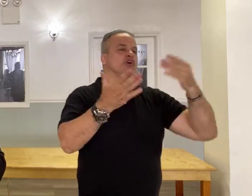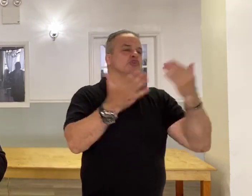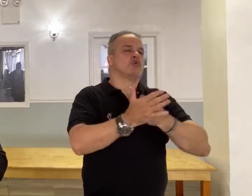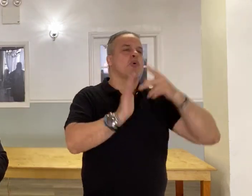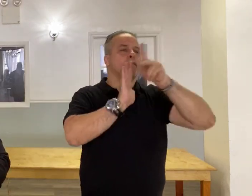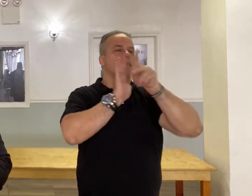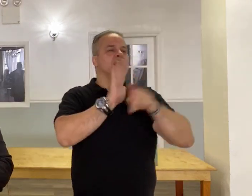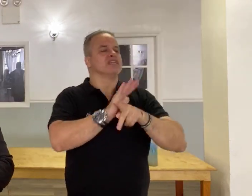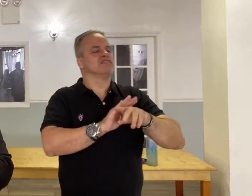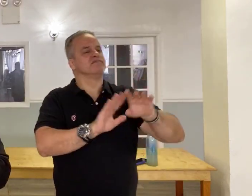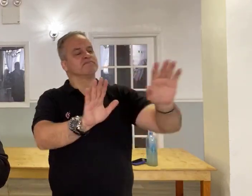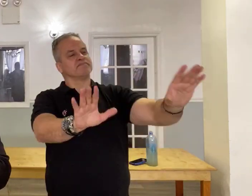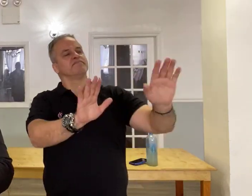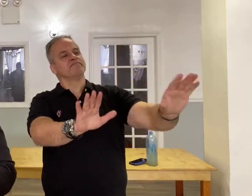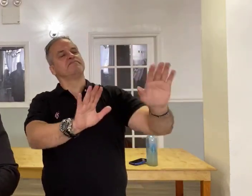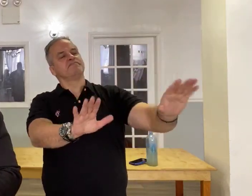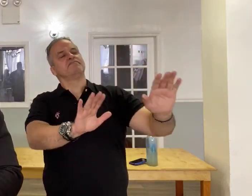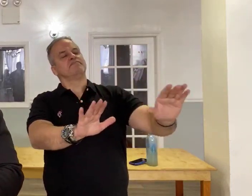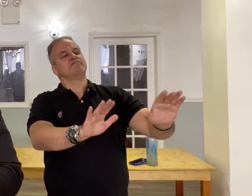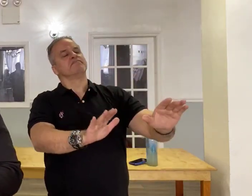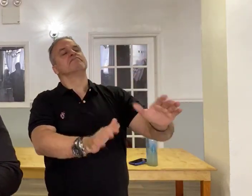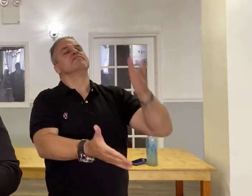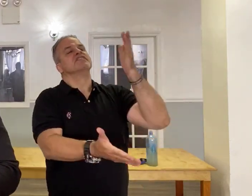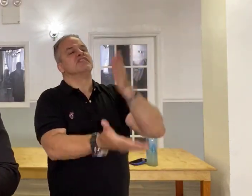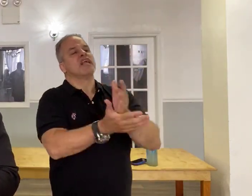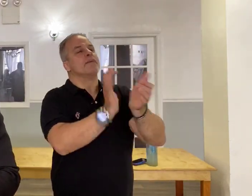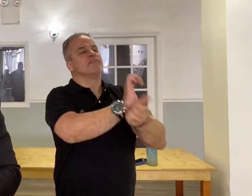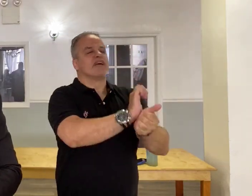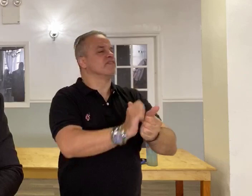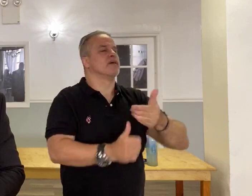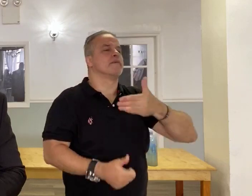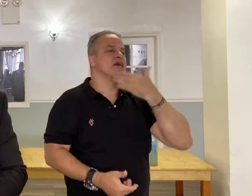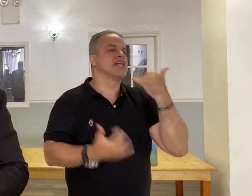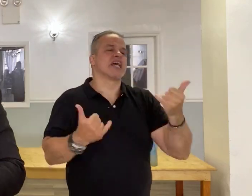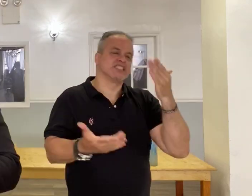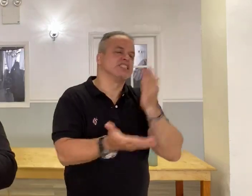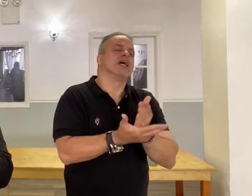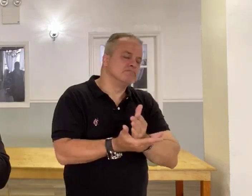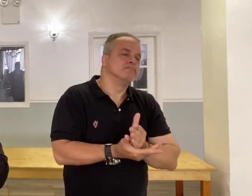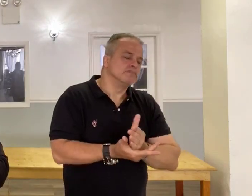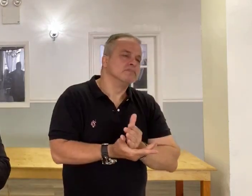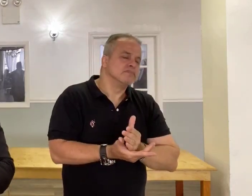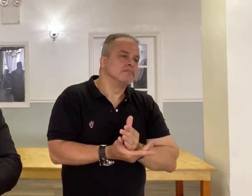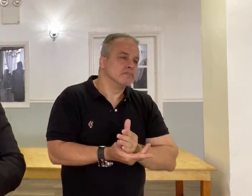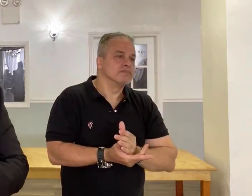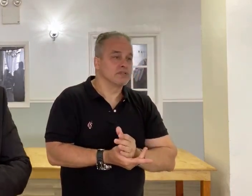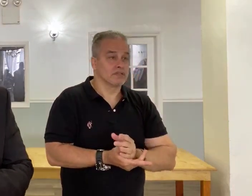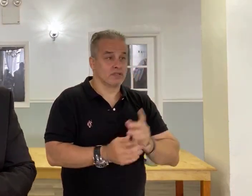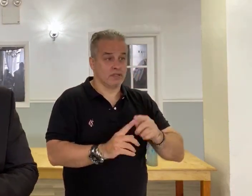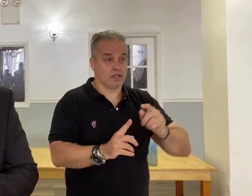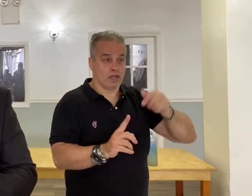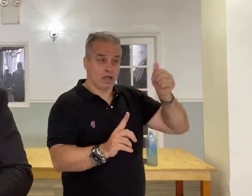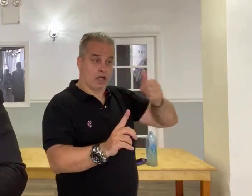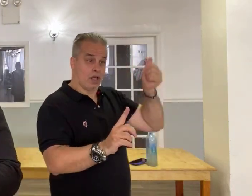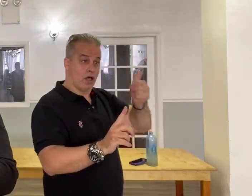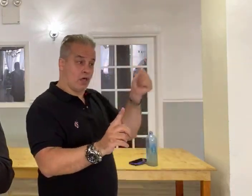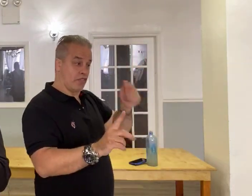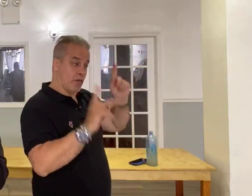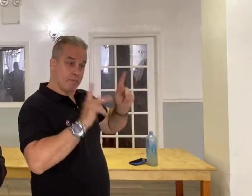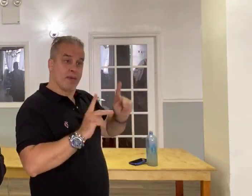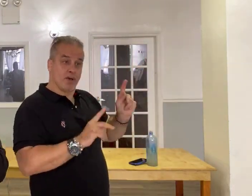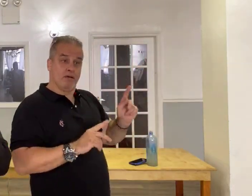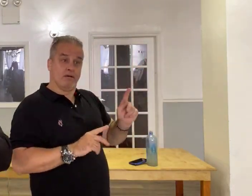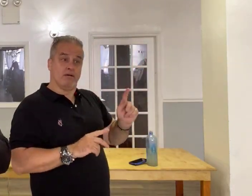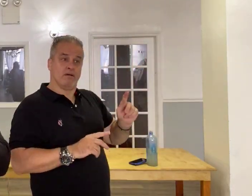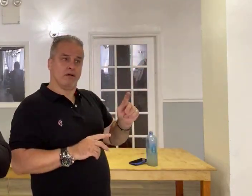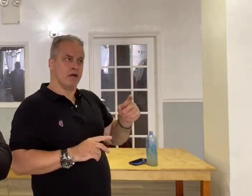nation because they saw they could read the writing on the wall. We're going to need more seats. They can read the writing on